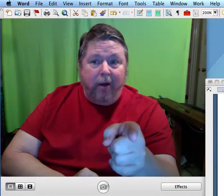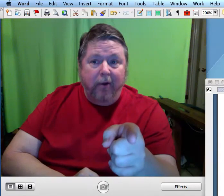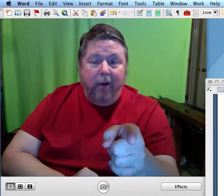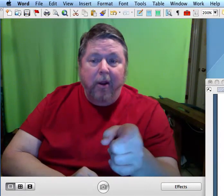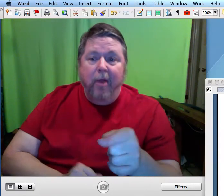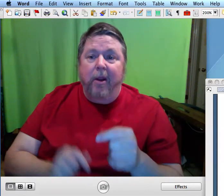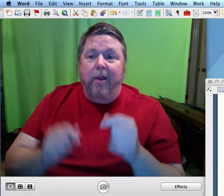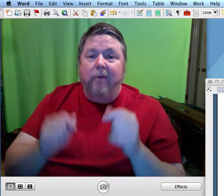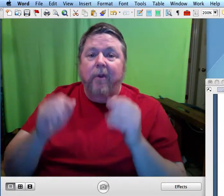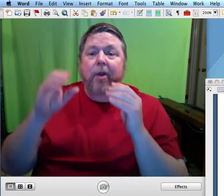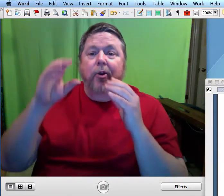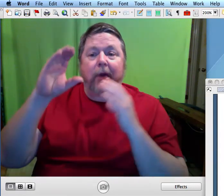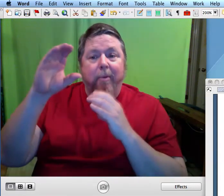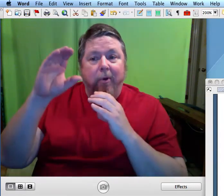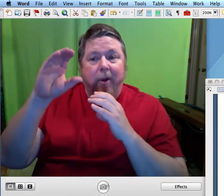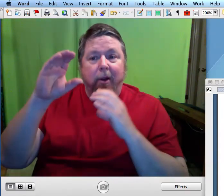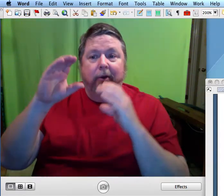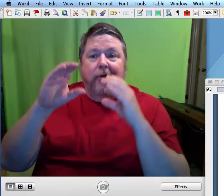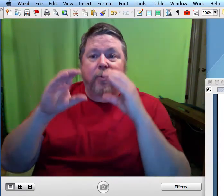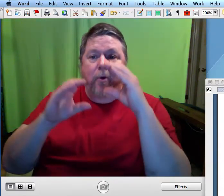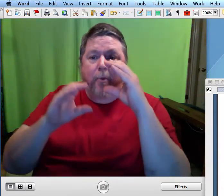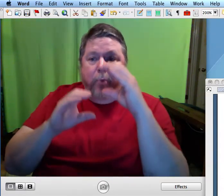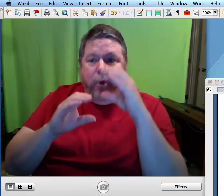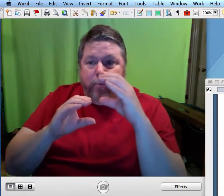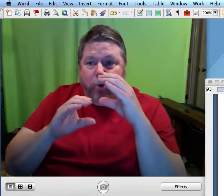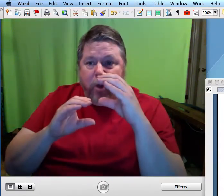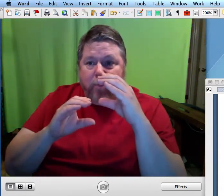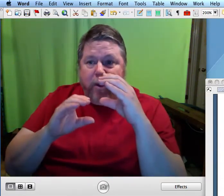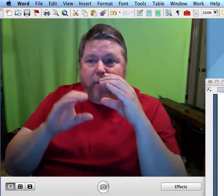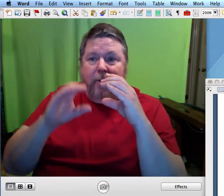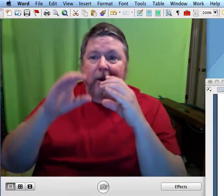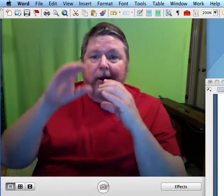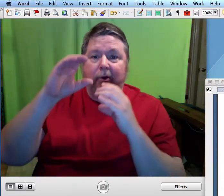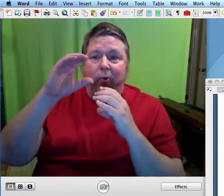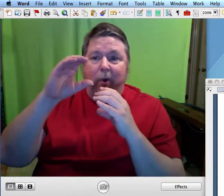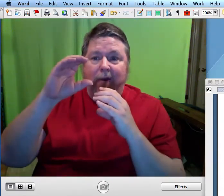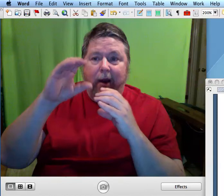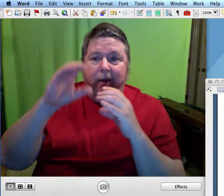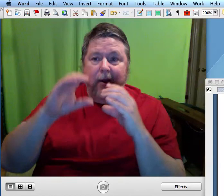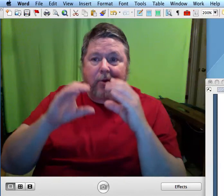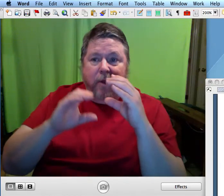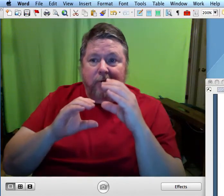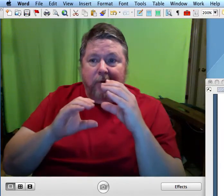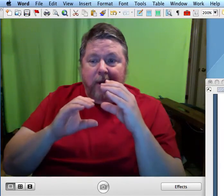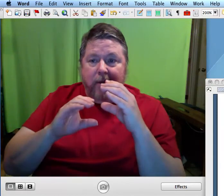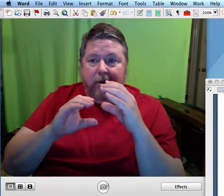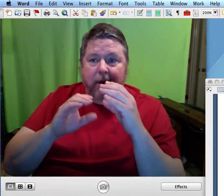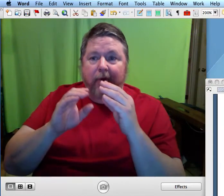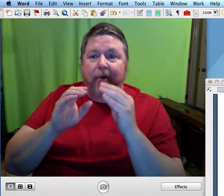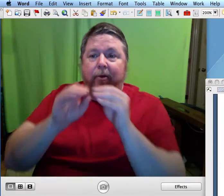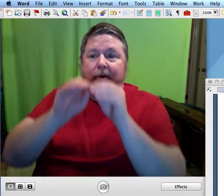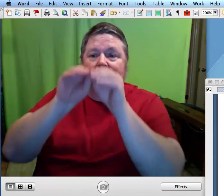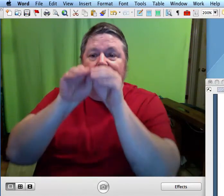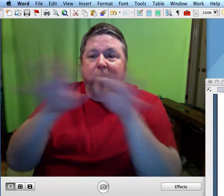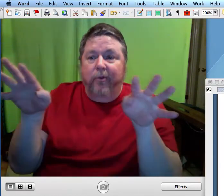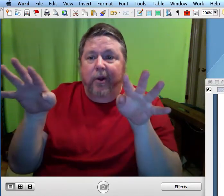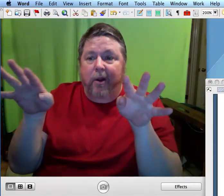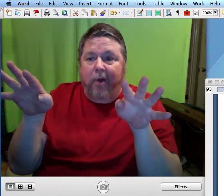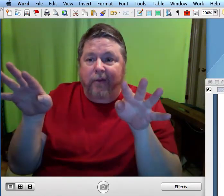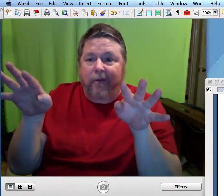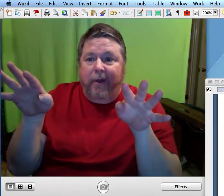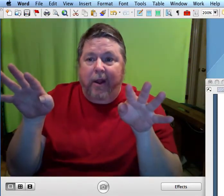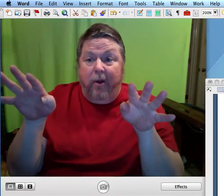product, because you're able to put more brain power to one side of the equation or the other, rather than dispersing